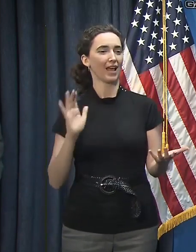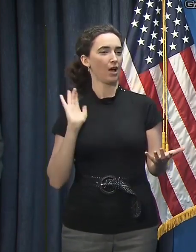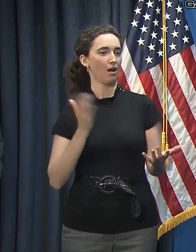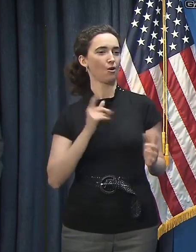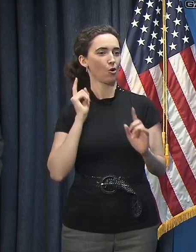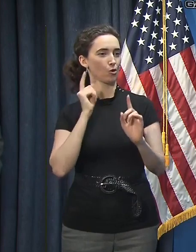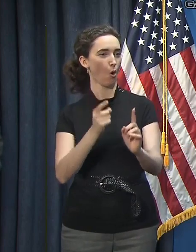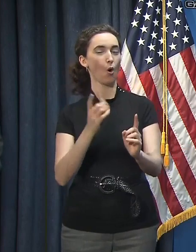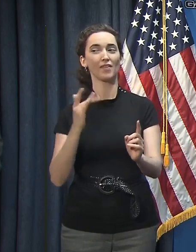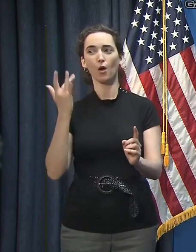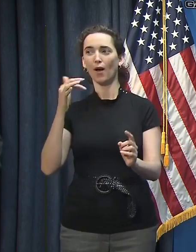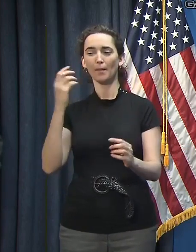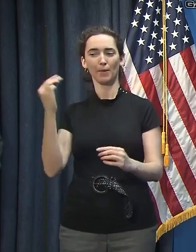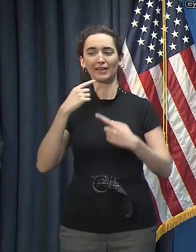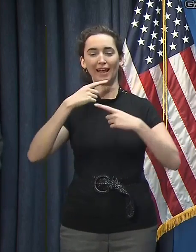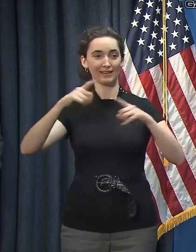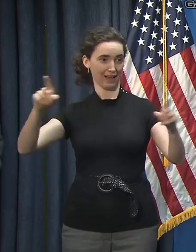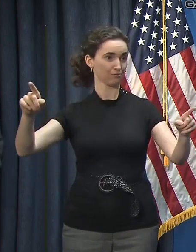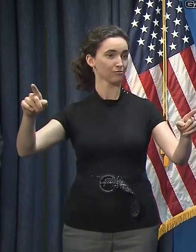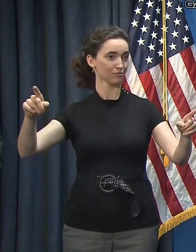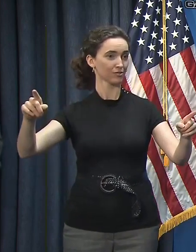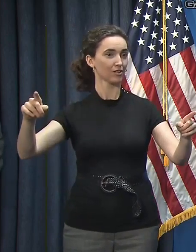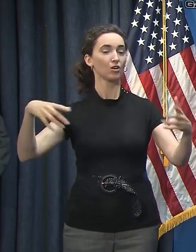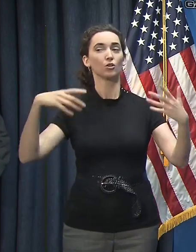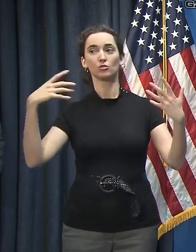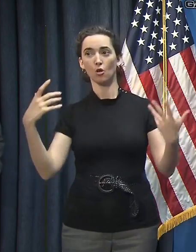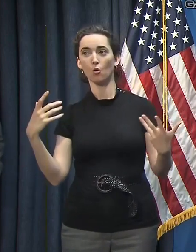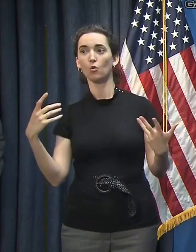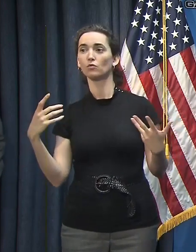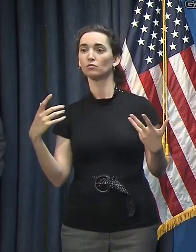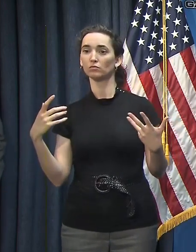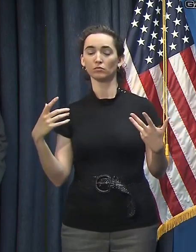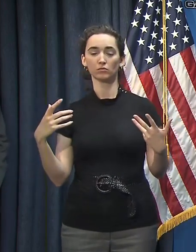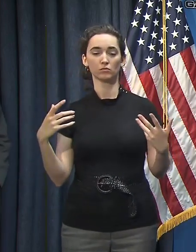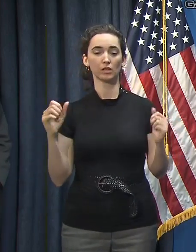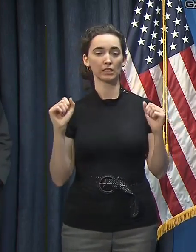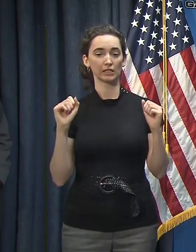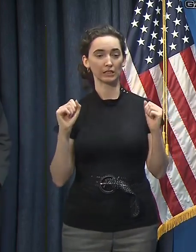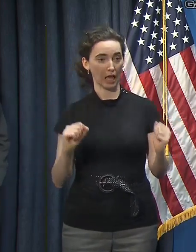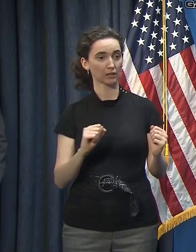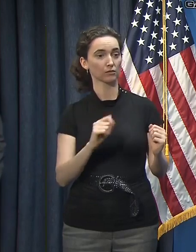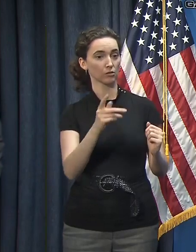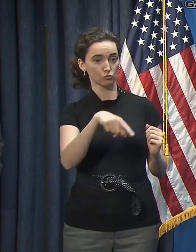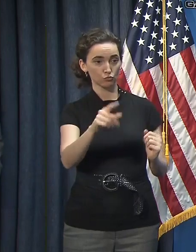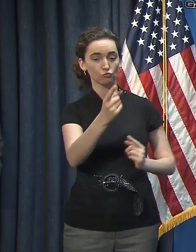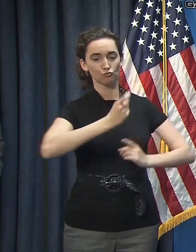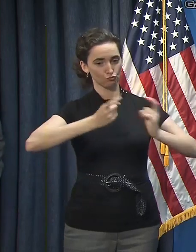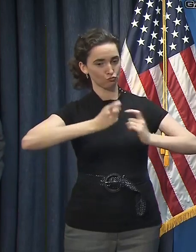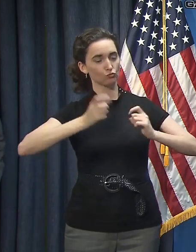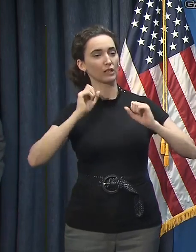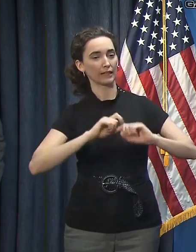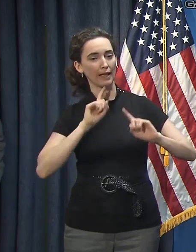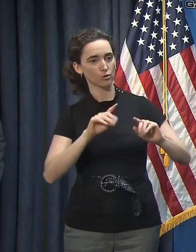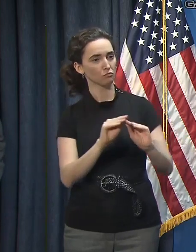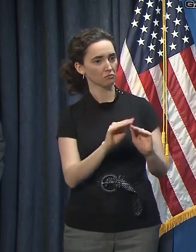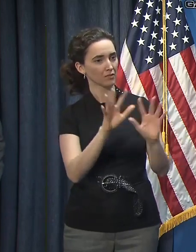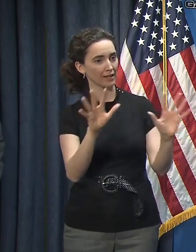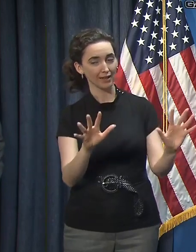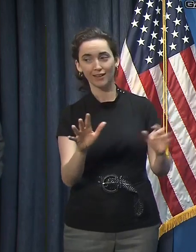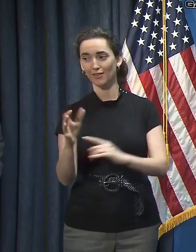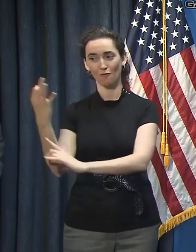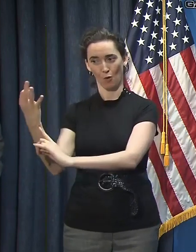of the reasons we made the announcement on Monday, by the way, so we would have an opportunity to take questions and get those things clarified before